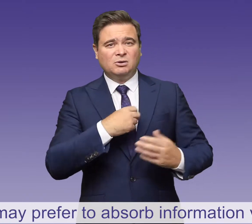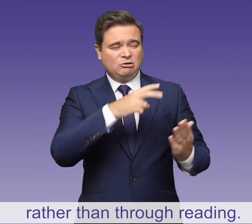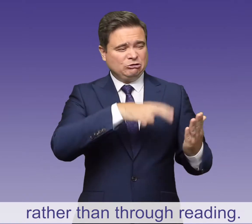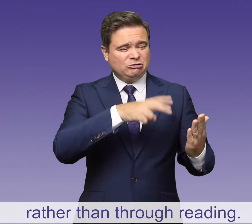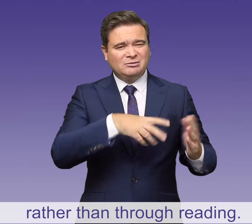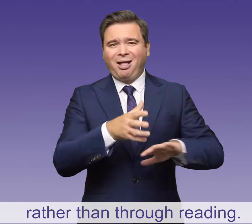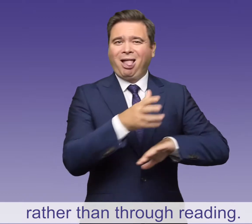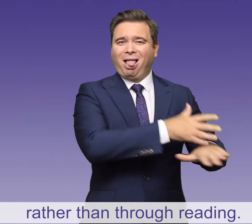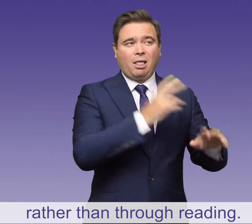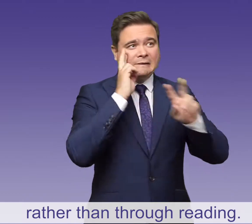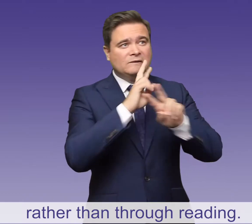rather than through reading.